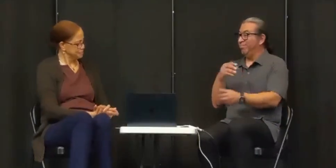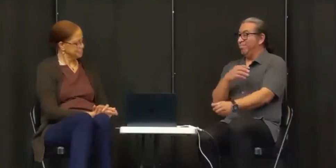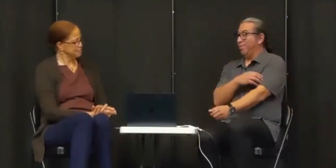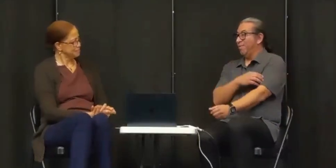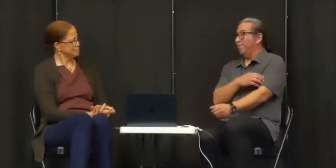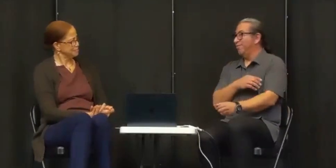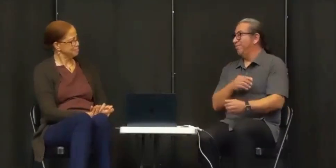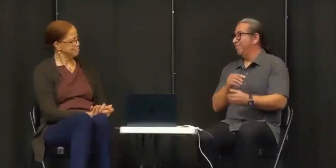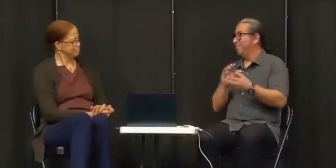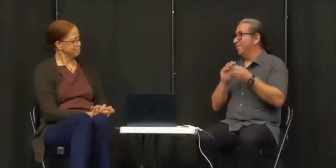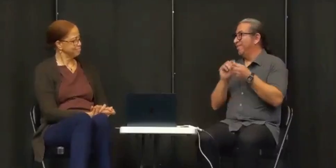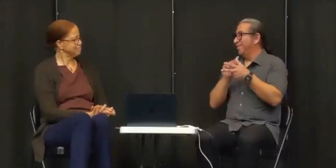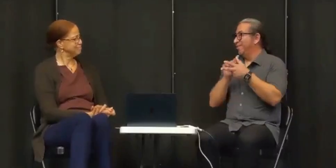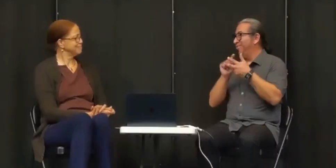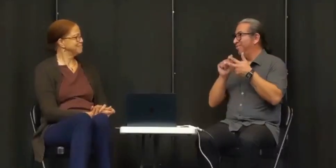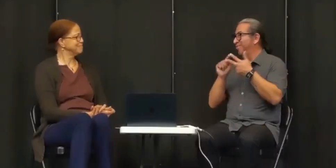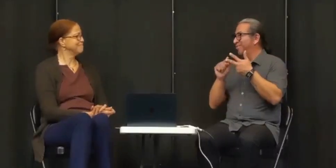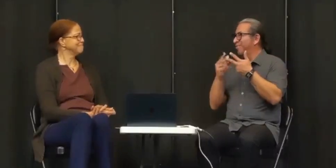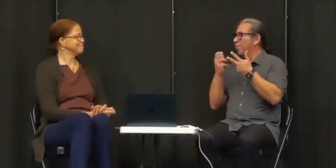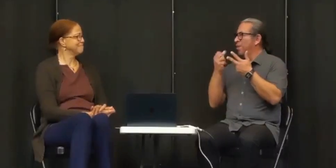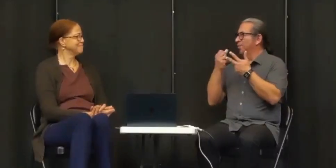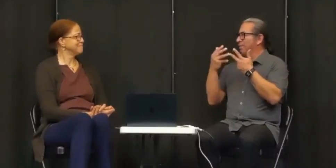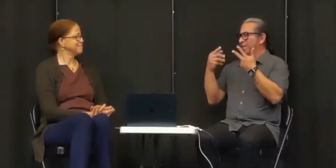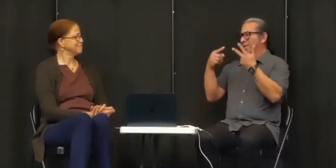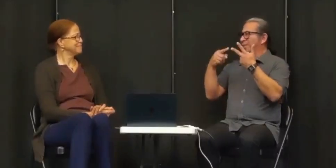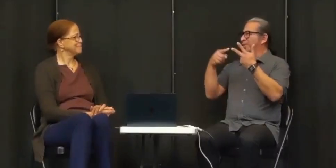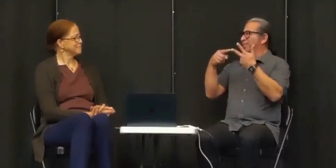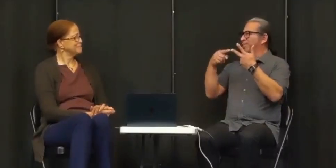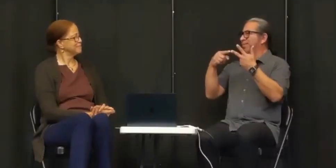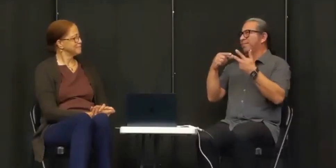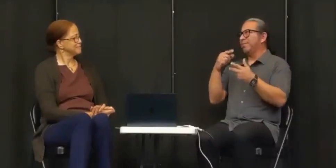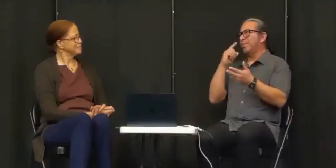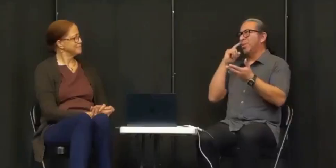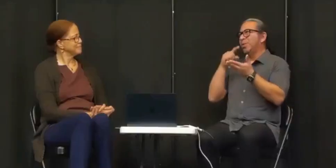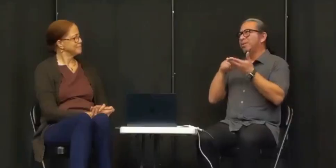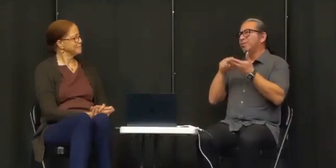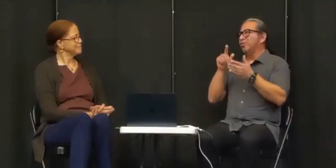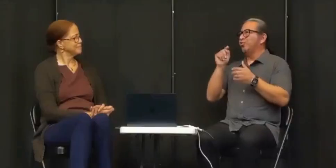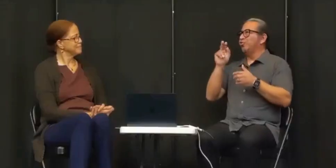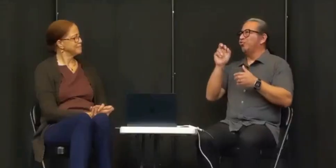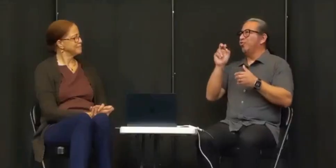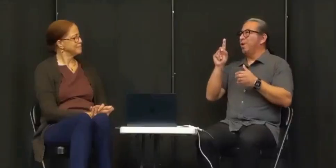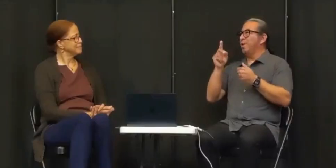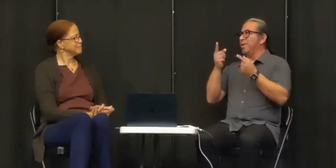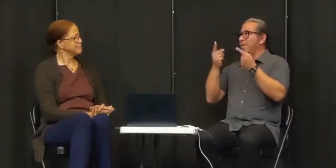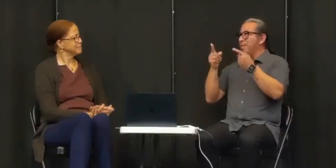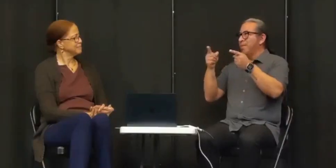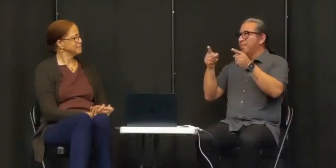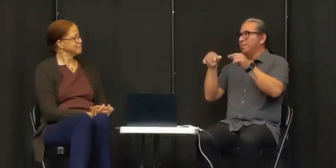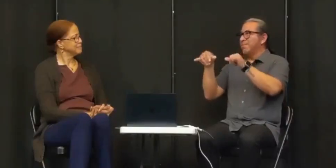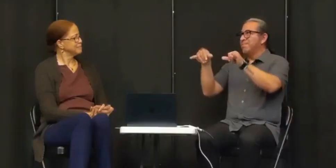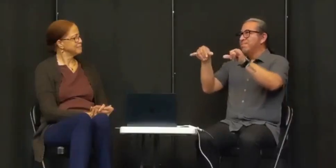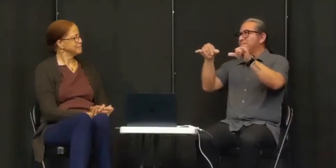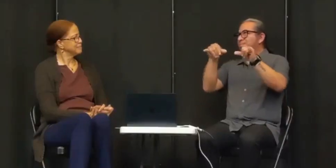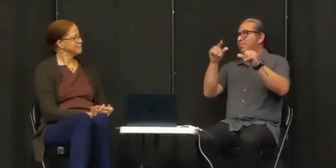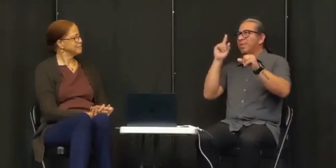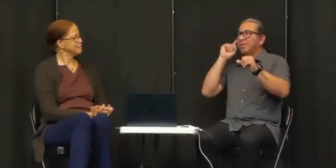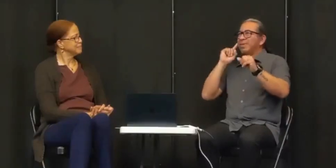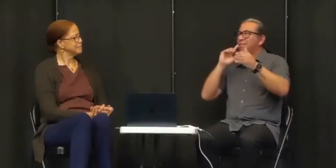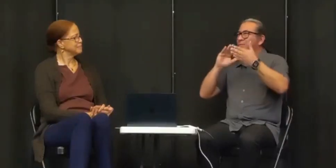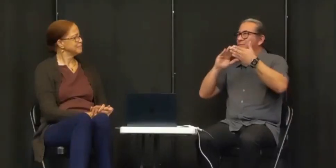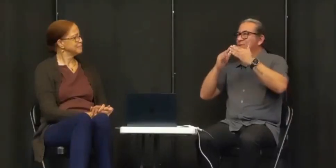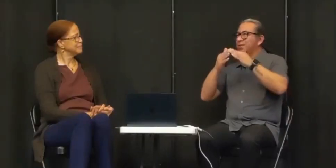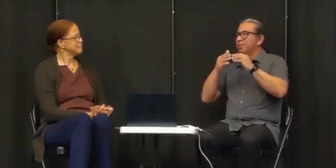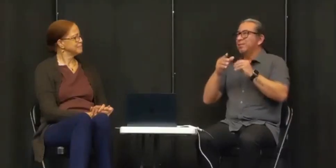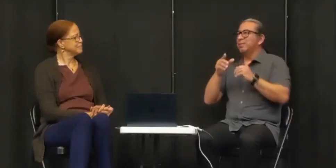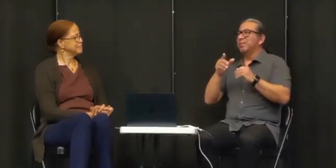Thank you for sharing that information. It's really powerful. Those 3 topics, we want to expand on those. I noticed